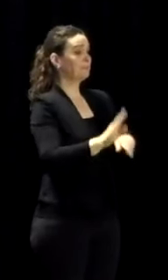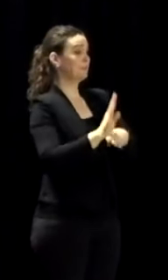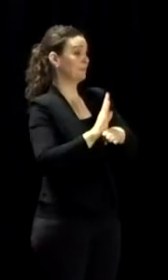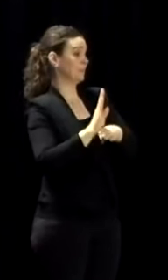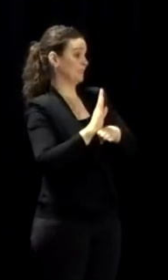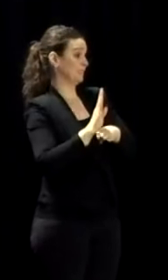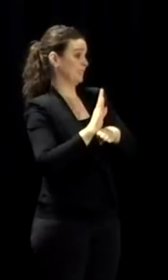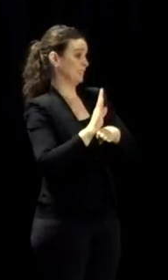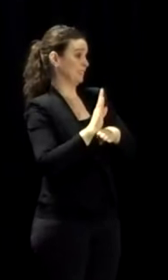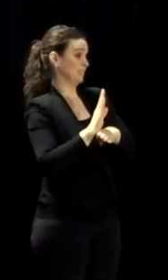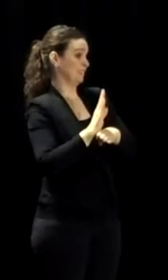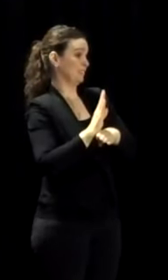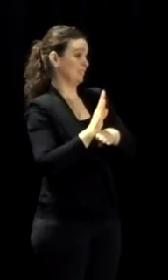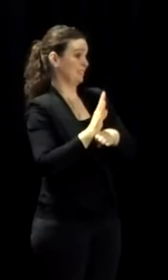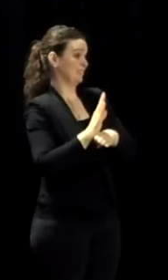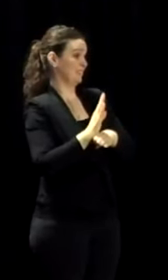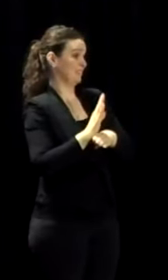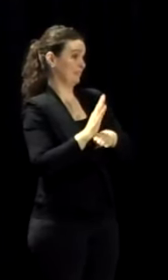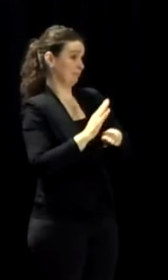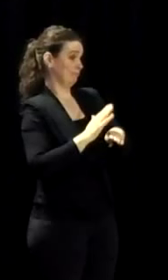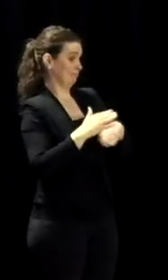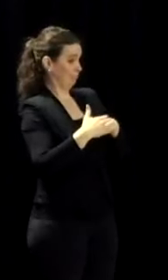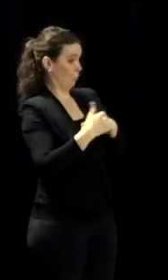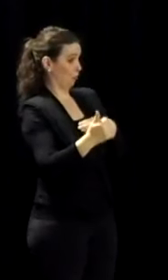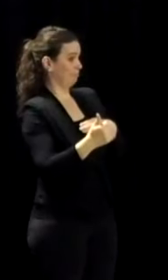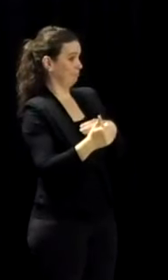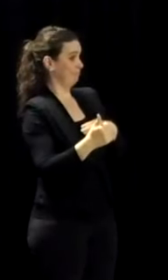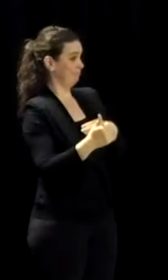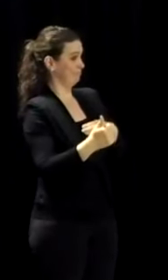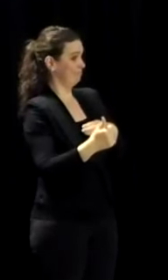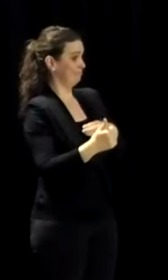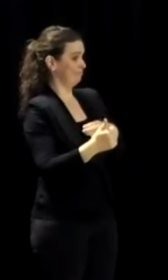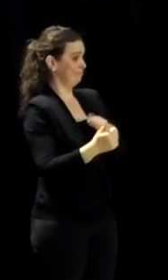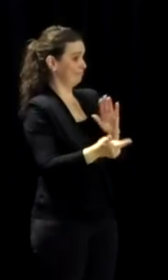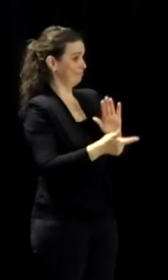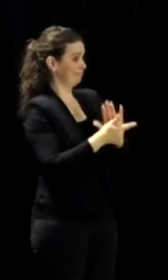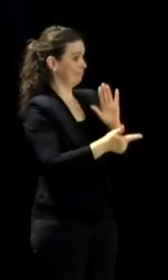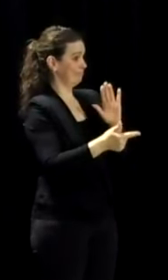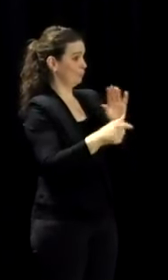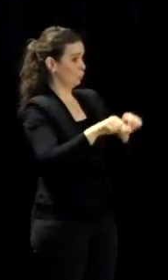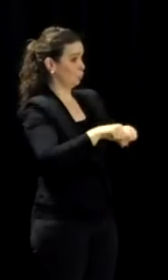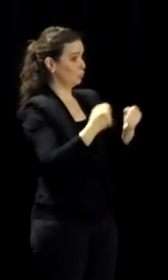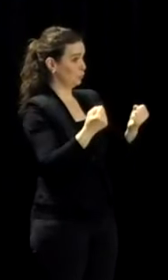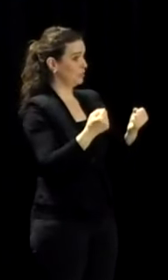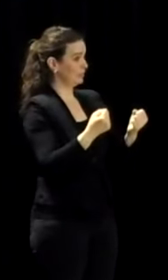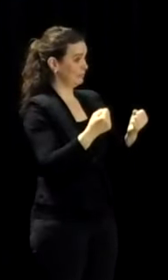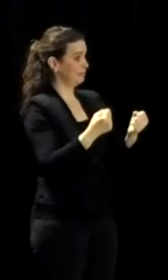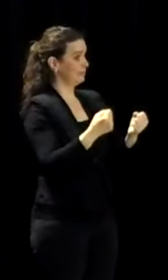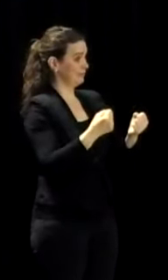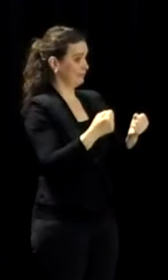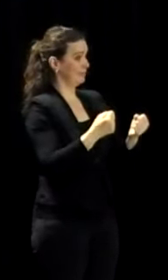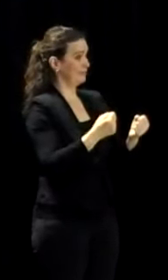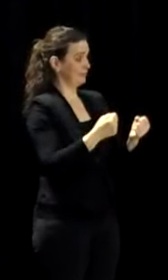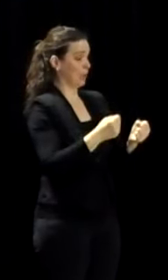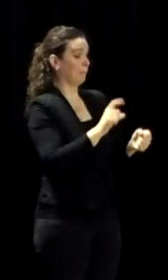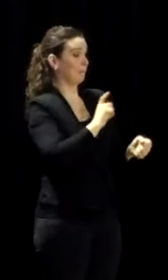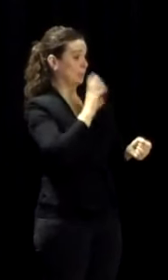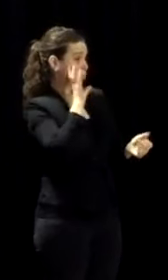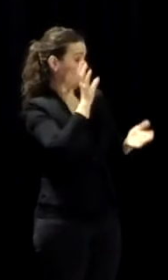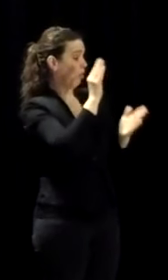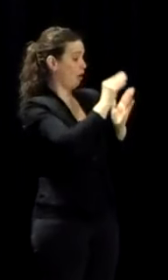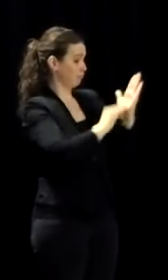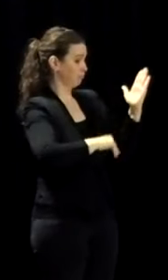forward. If we're called to a specific business that is in violation, the police department will write up a report and forward it to the